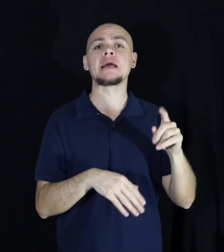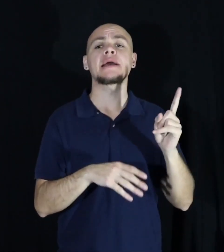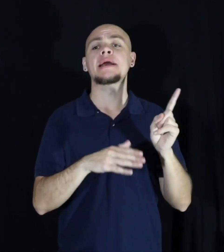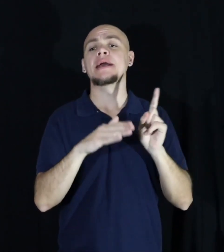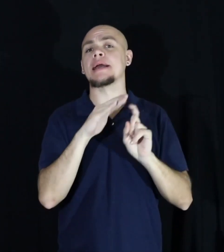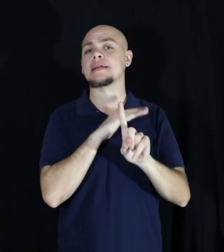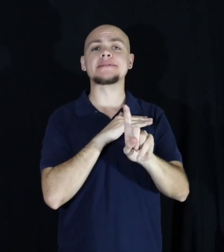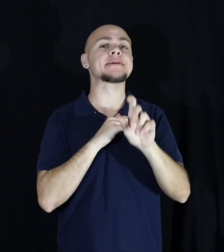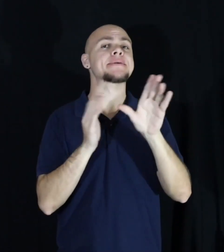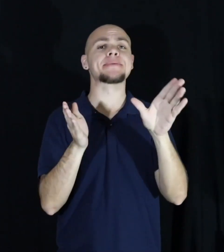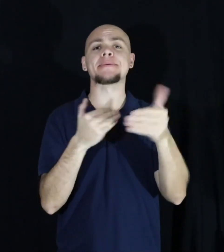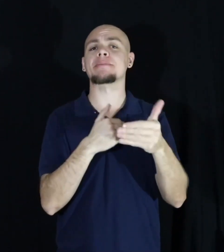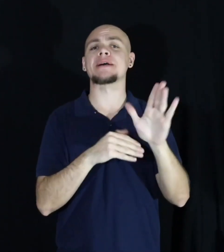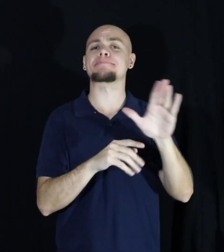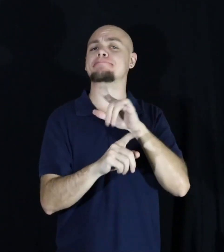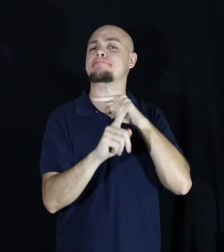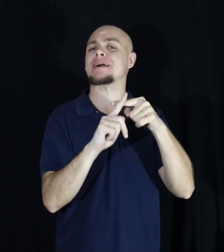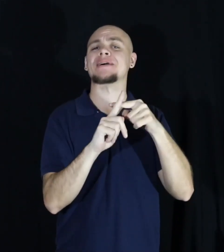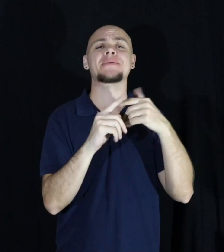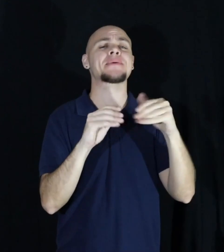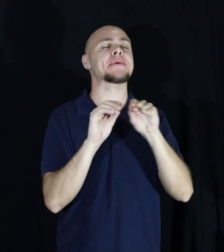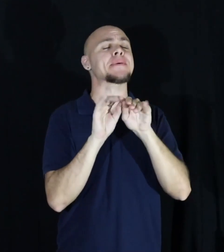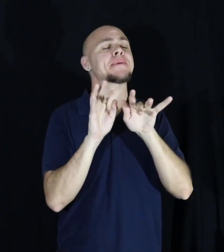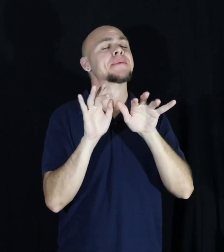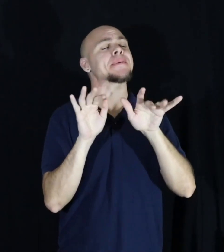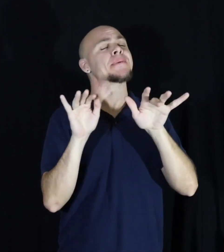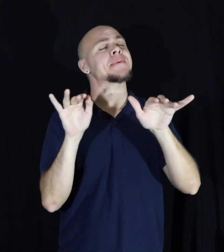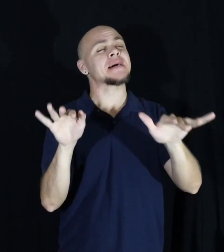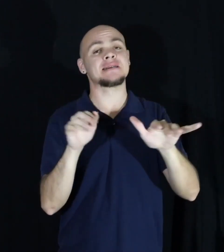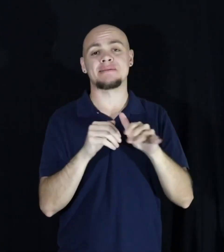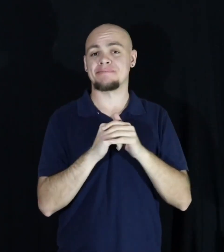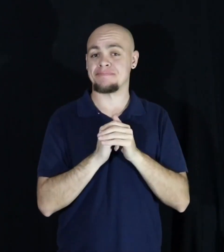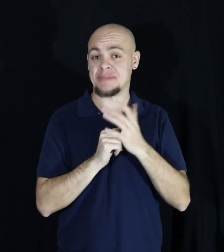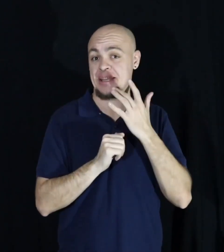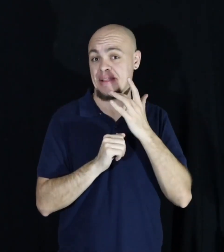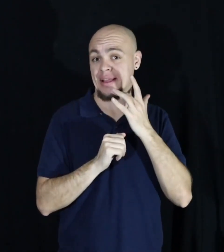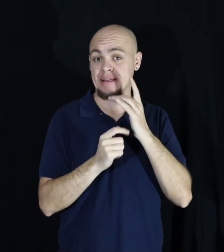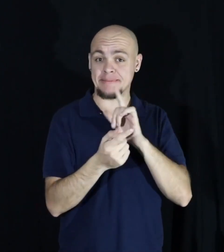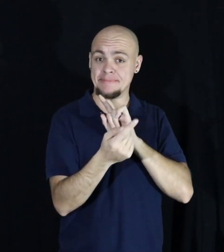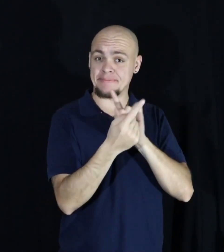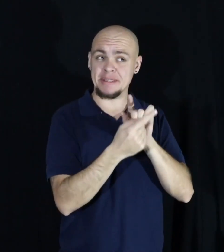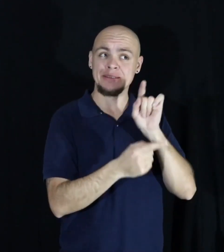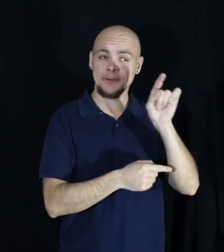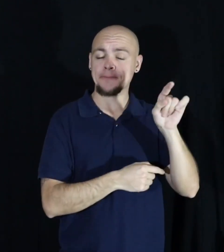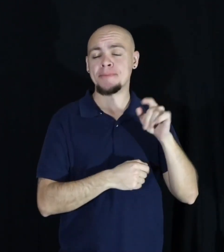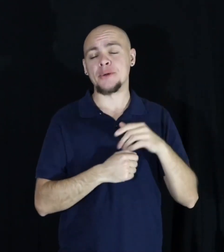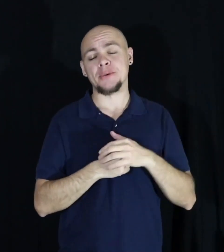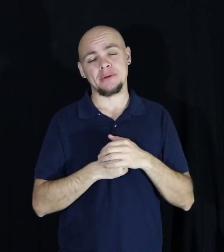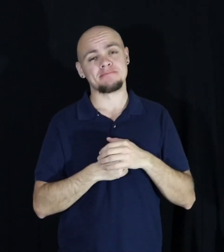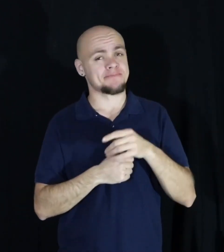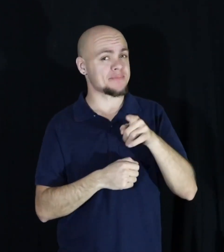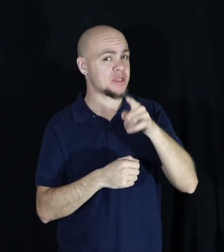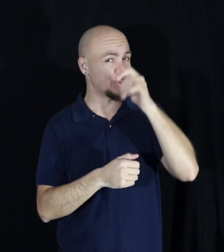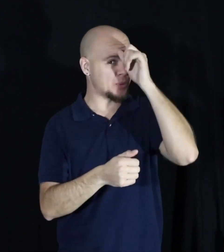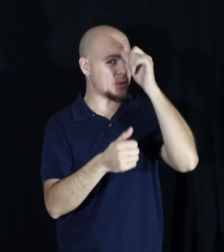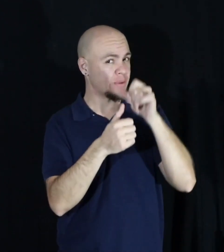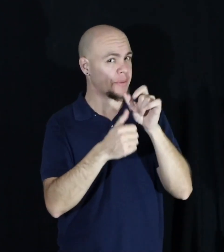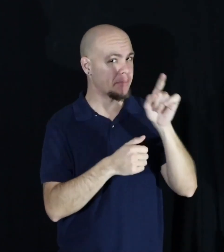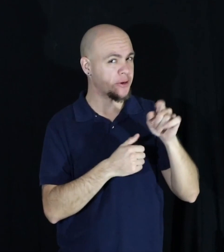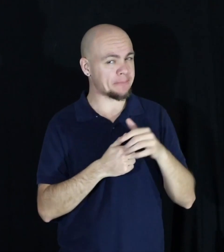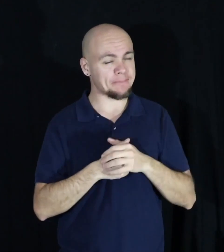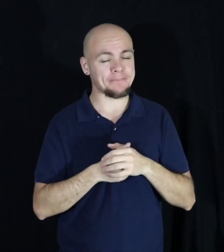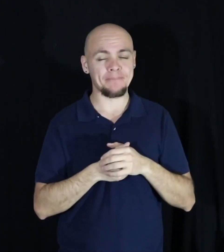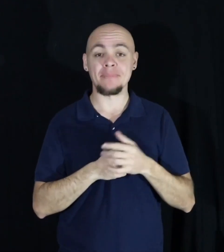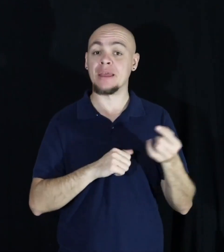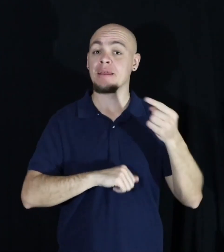whose positivity was contagious. If you were lucky enough to meet my brother, you remembered him. The